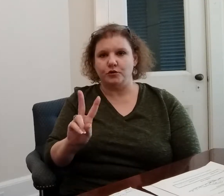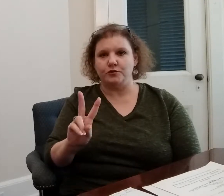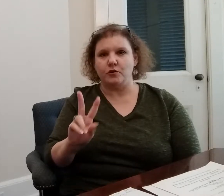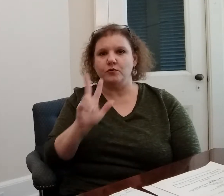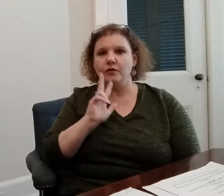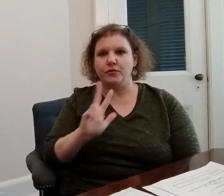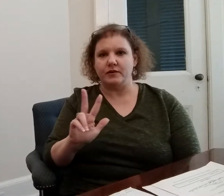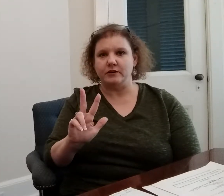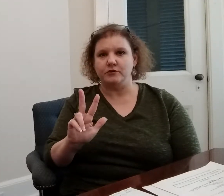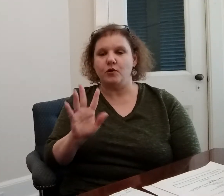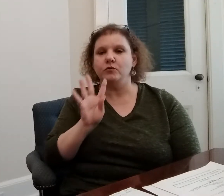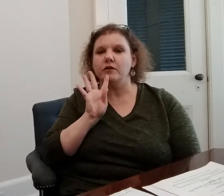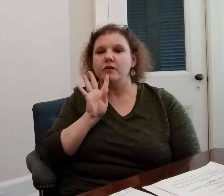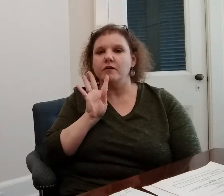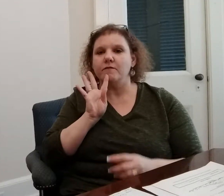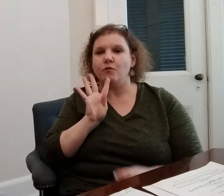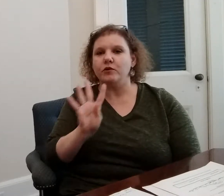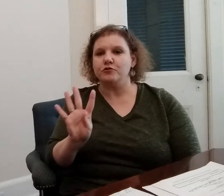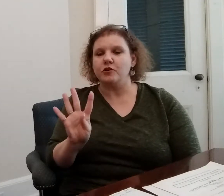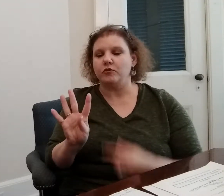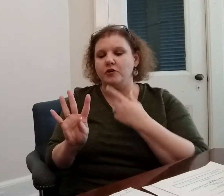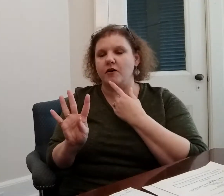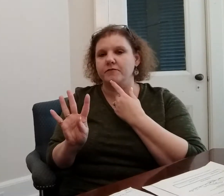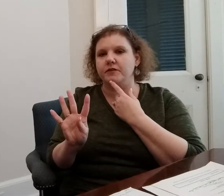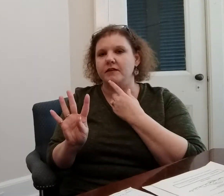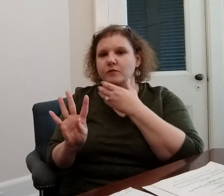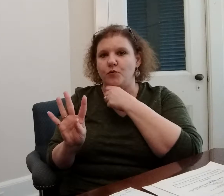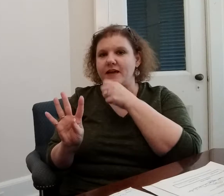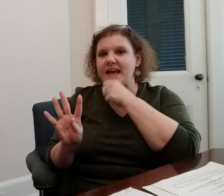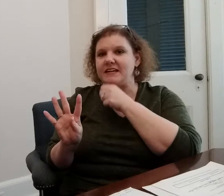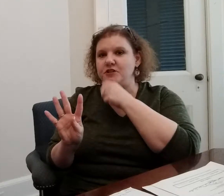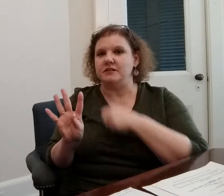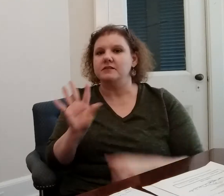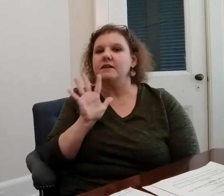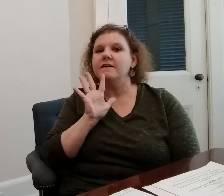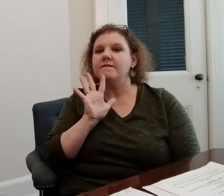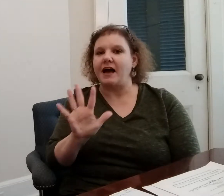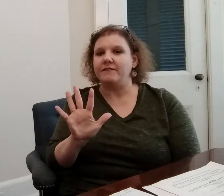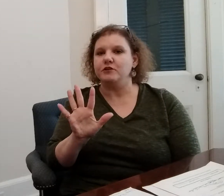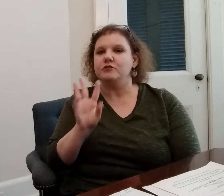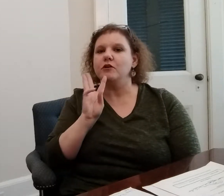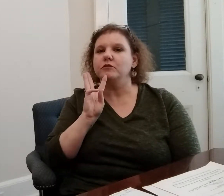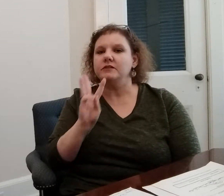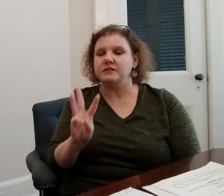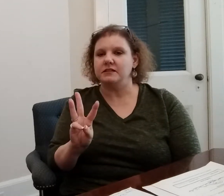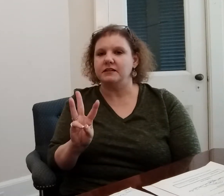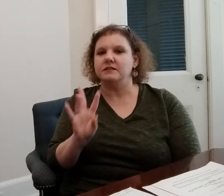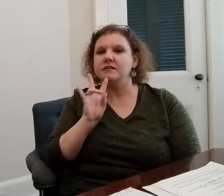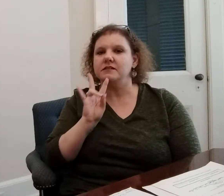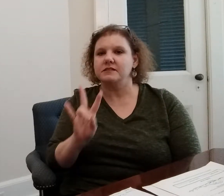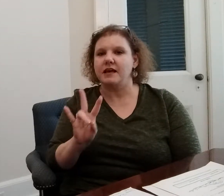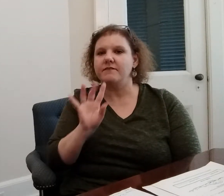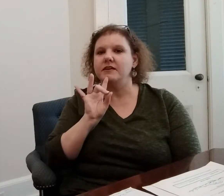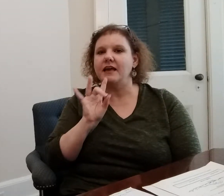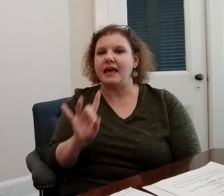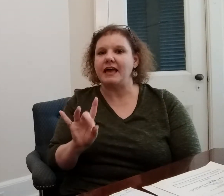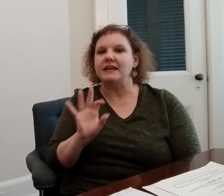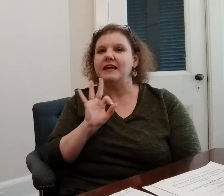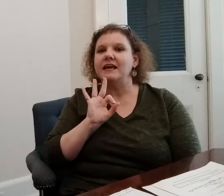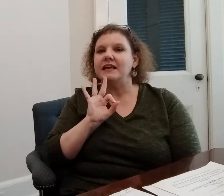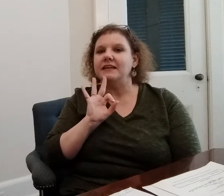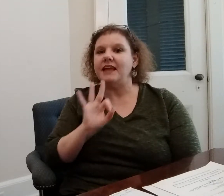two years old three years old four years old you're off but where the age is five years old six seven